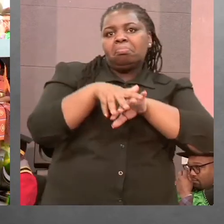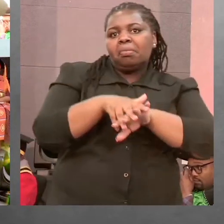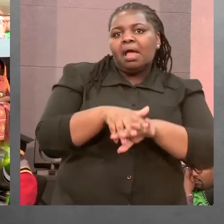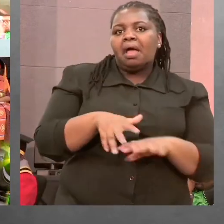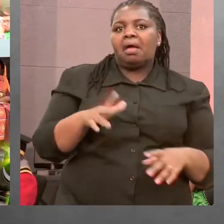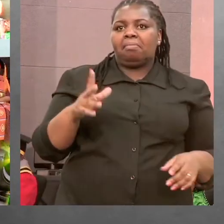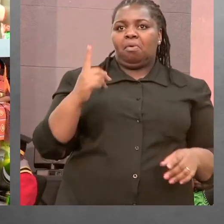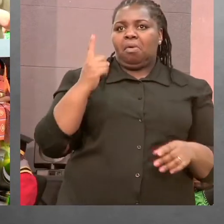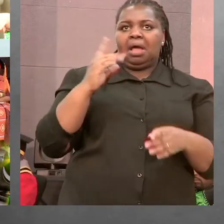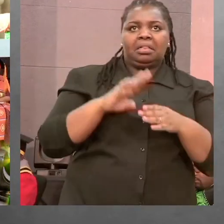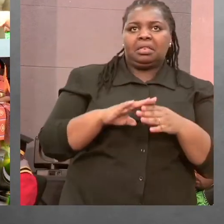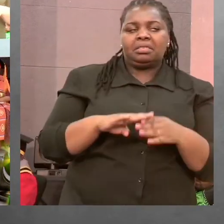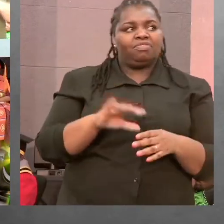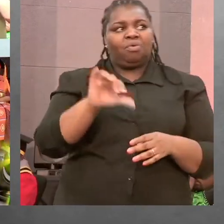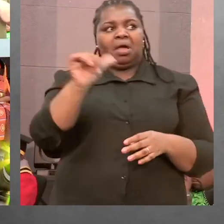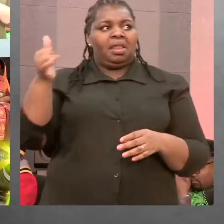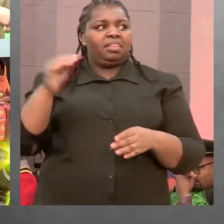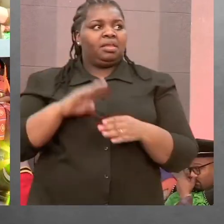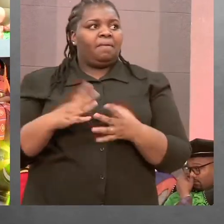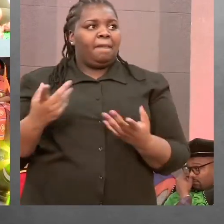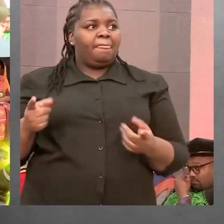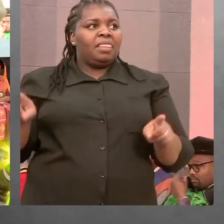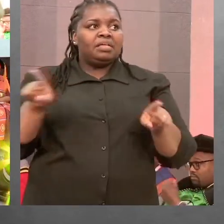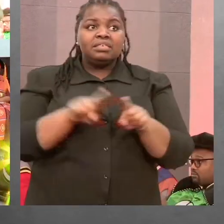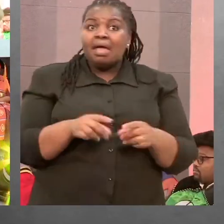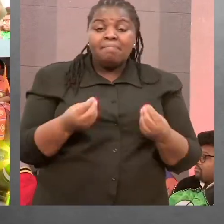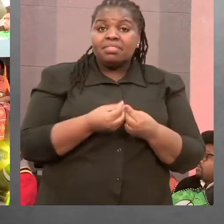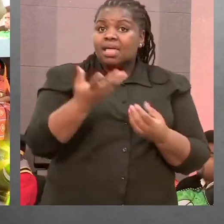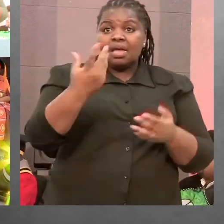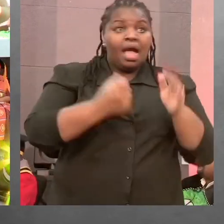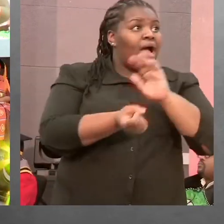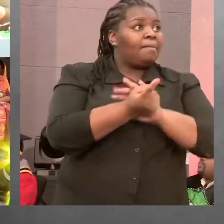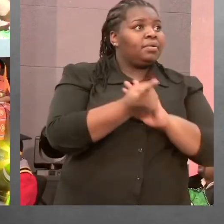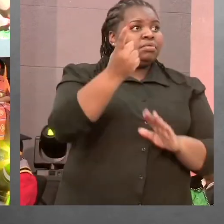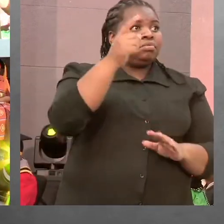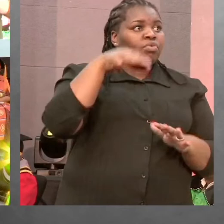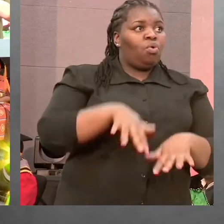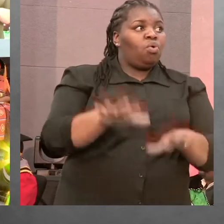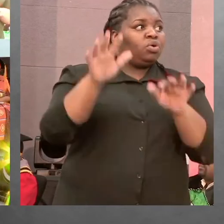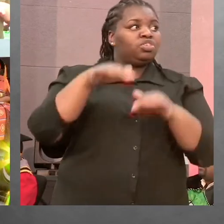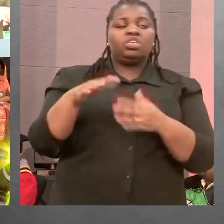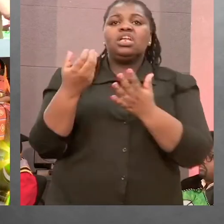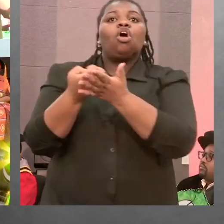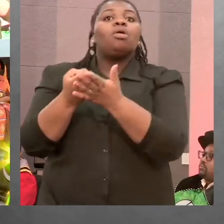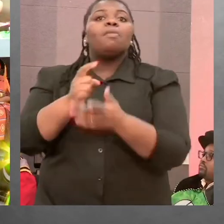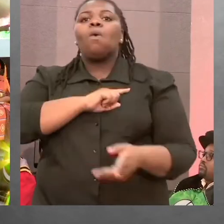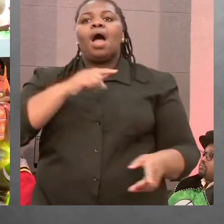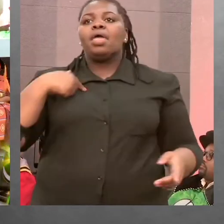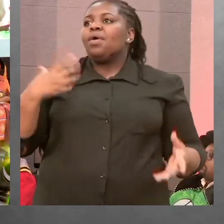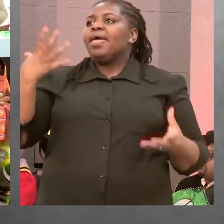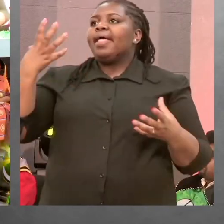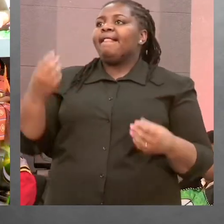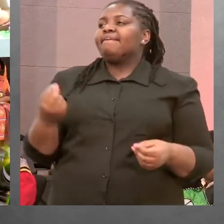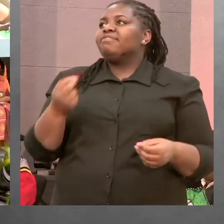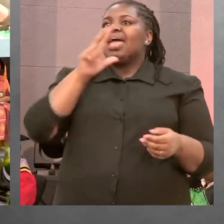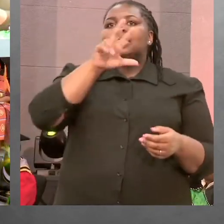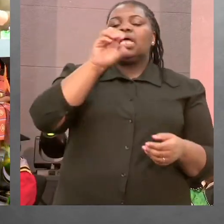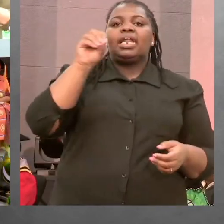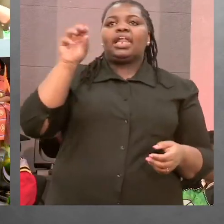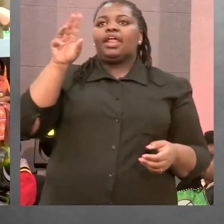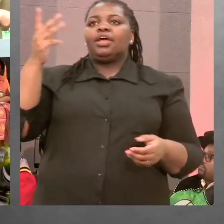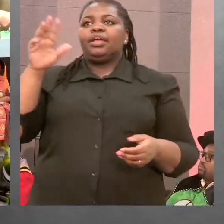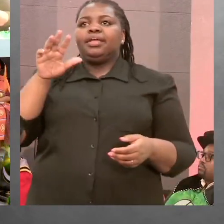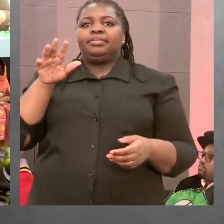for one reason or another. Same thing that is happening on the ocean's economy, because we have got 800 kilometers